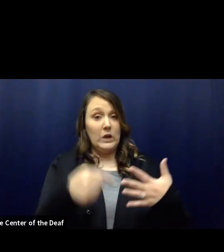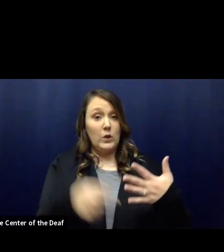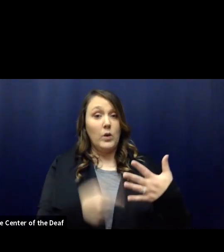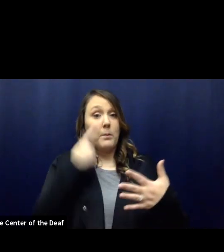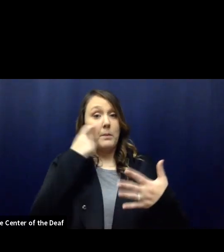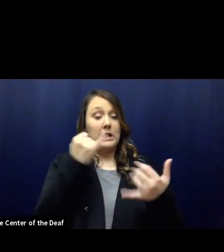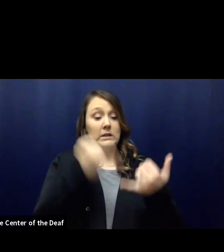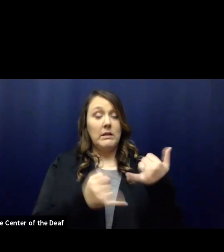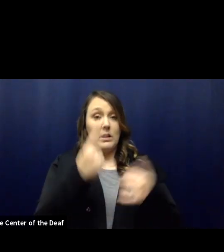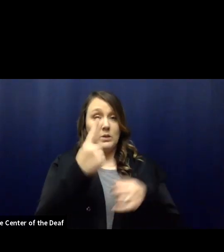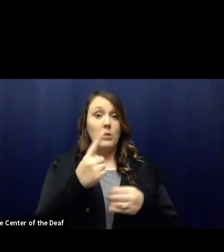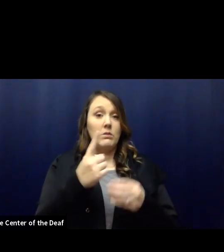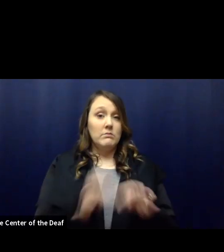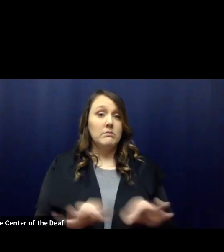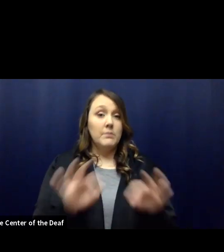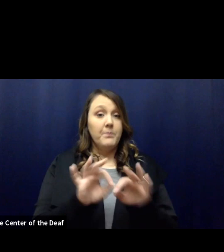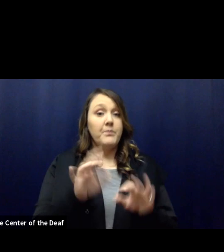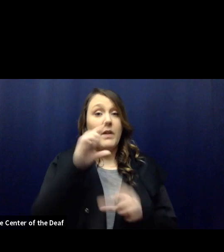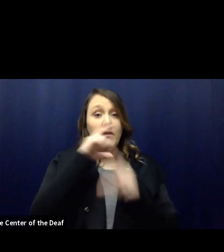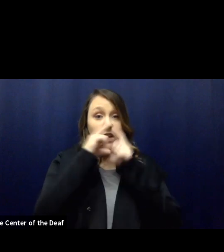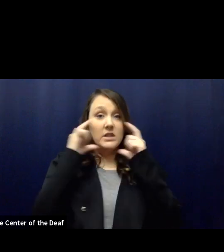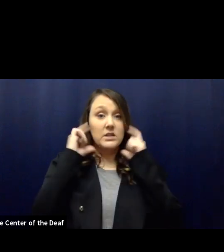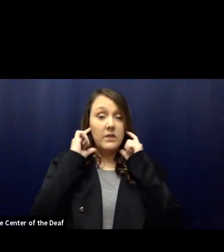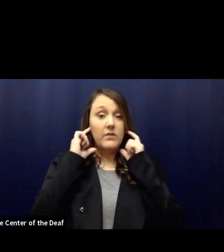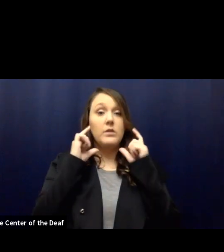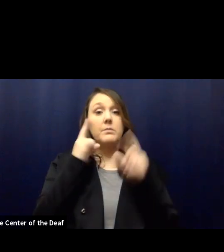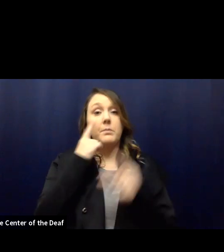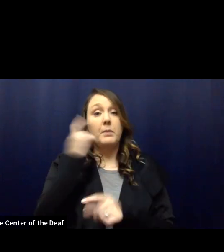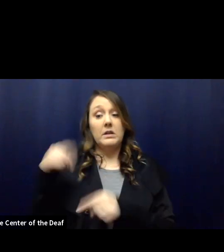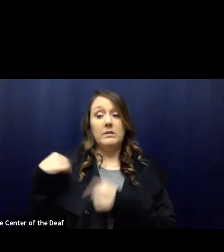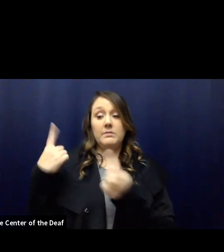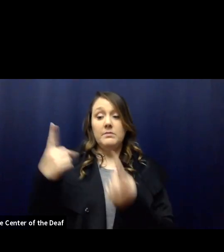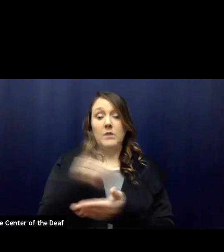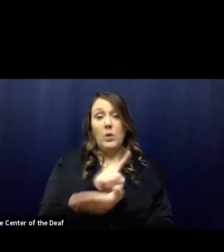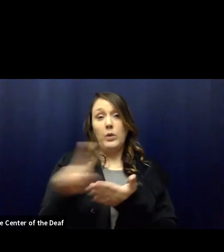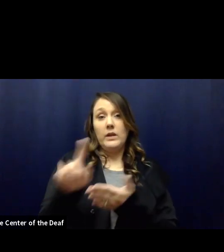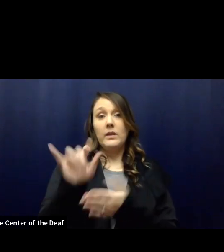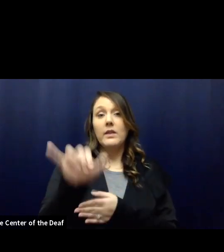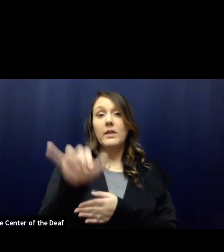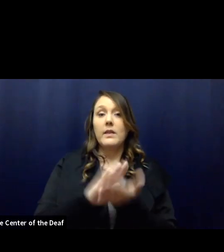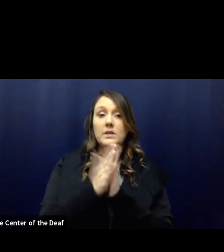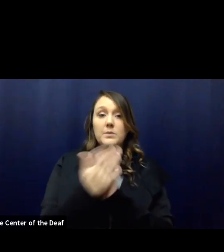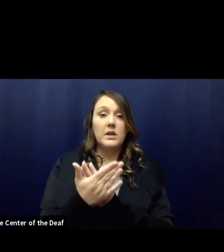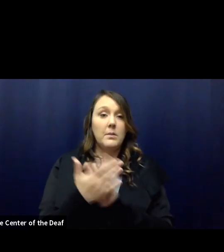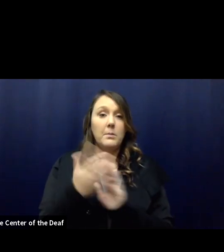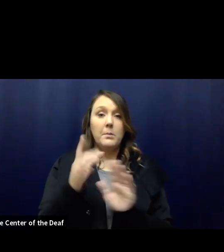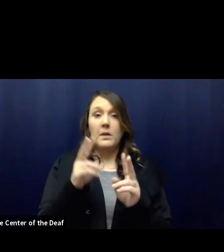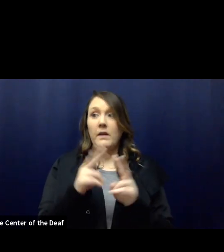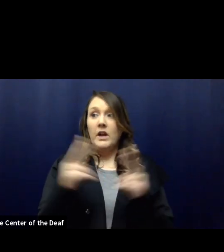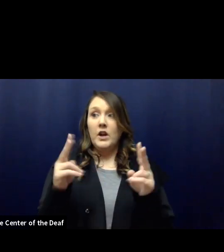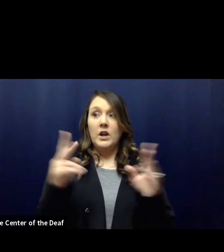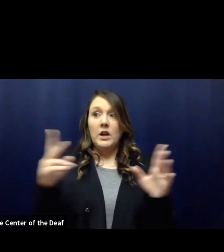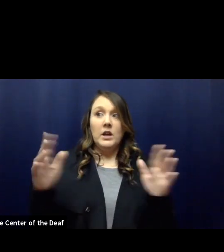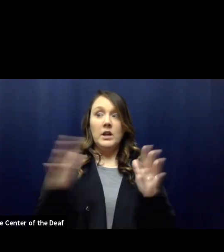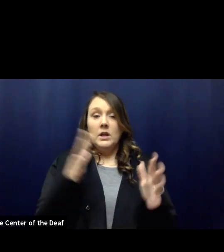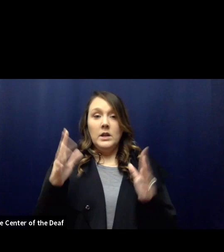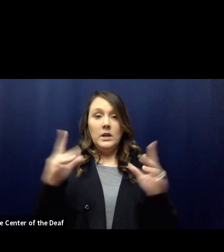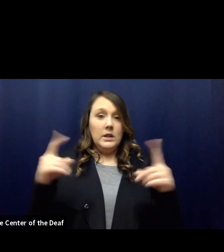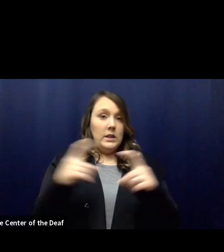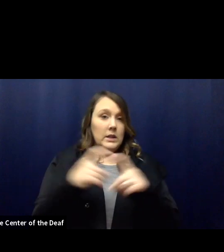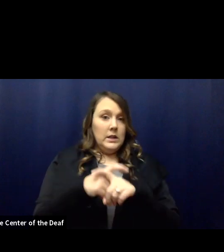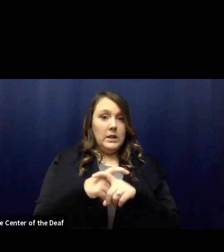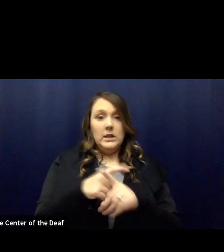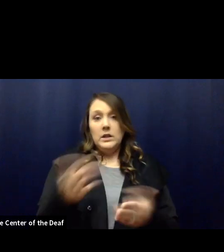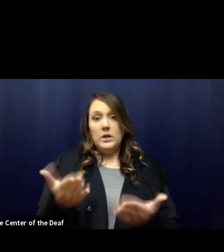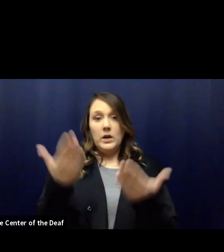face coverings, because over the last week or so, that has become a very contentious recommendation, if you will. So whether